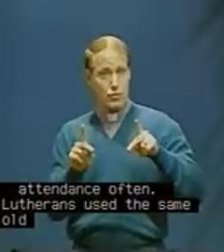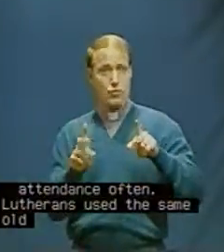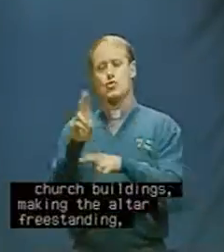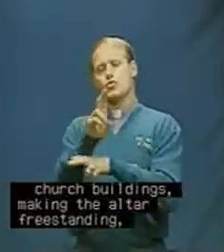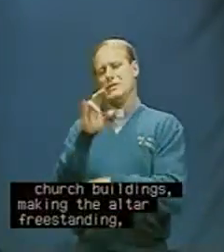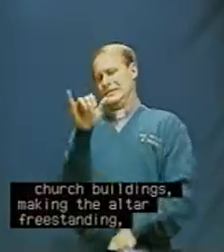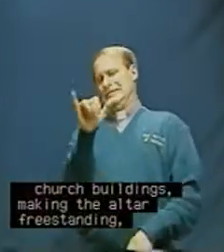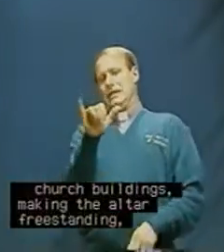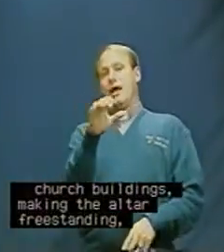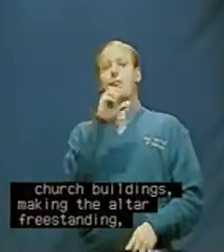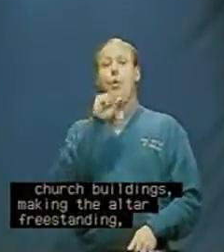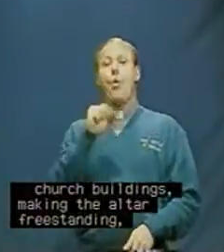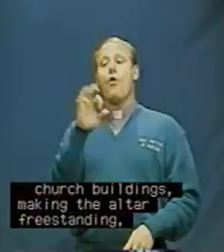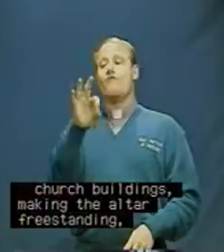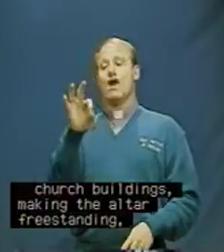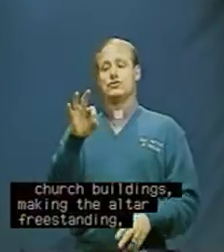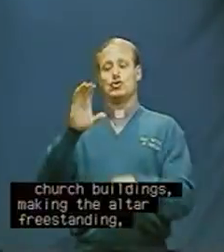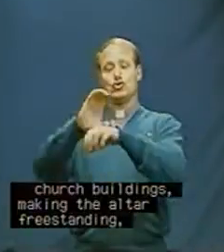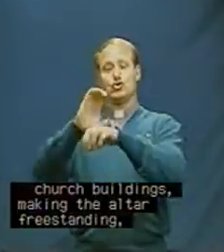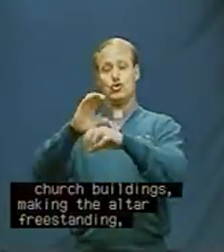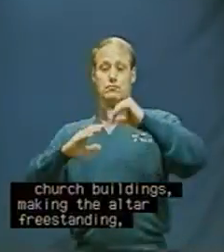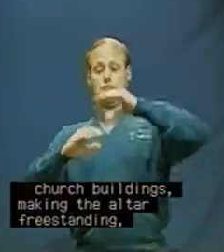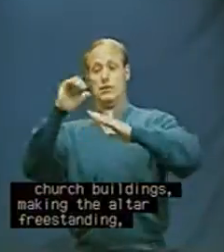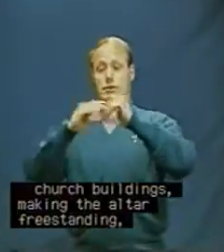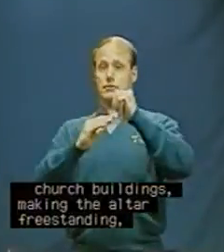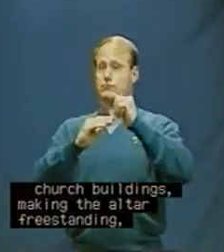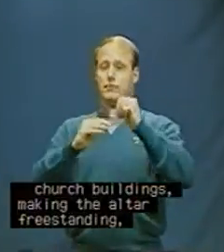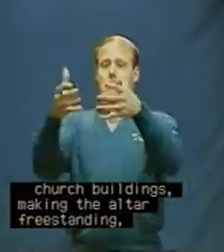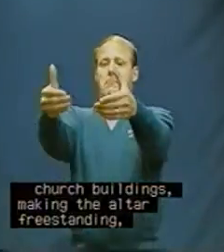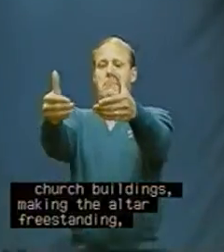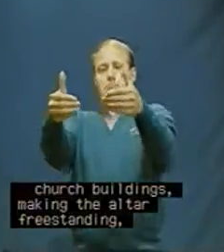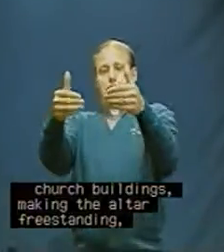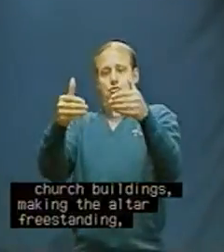same old church buildings, making the altar freestanding,